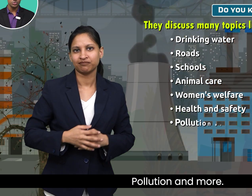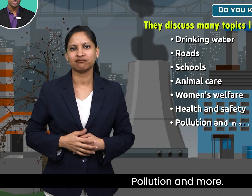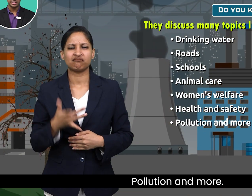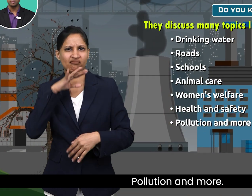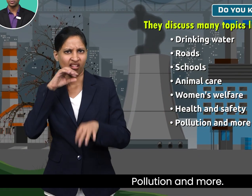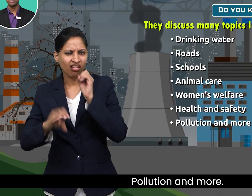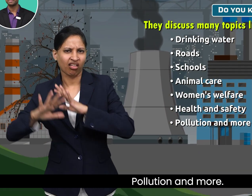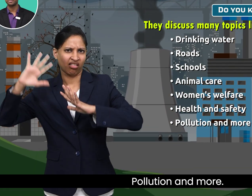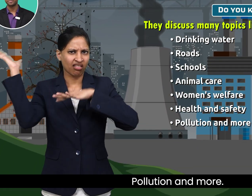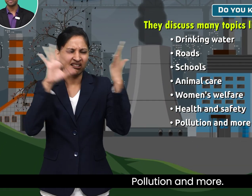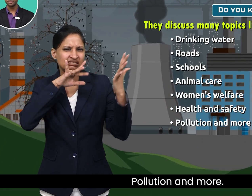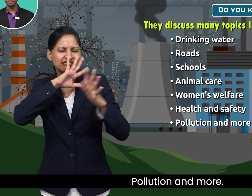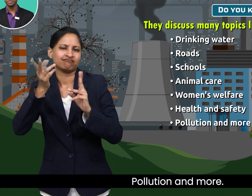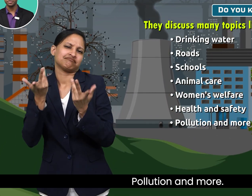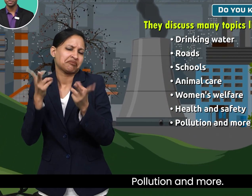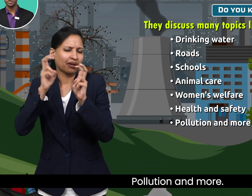pollution, and more.